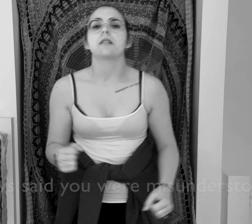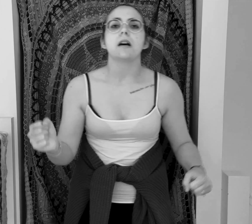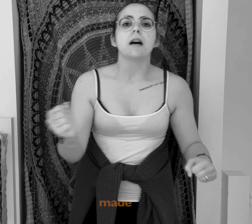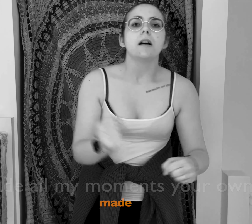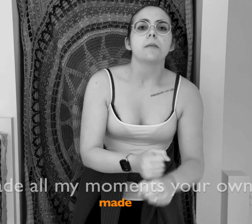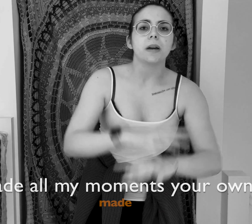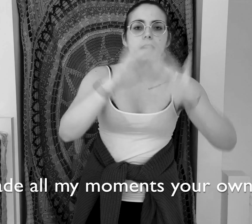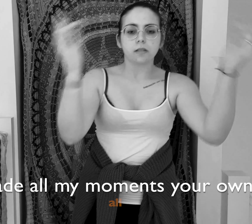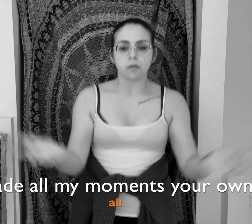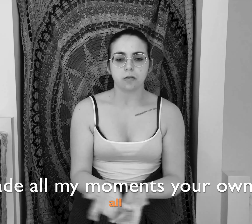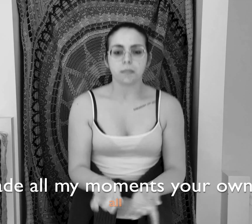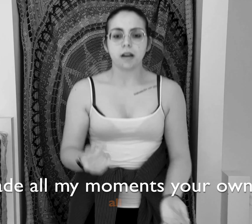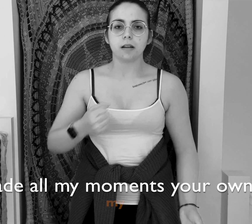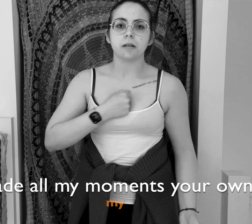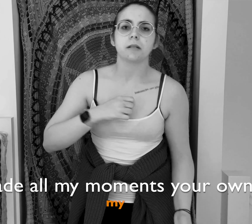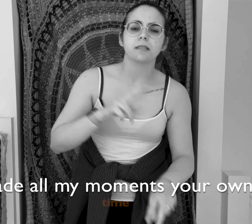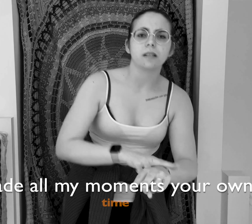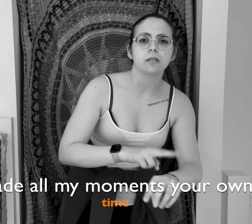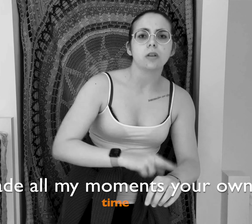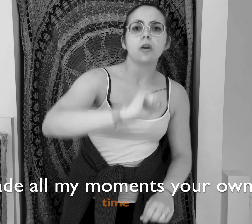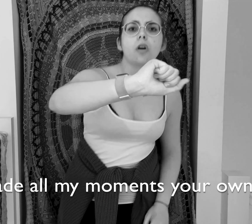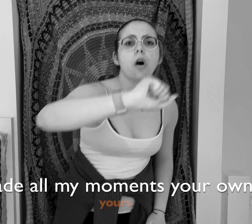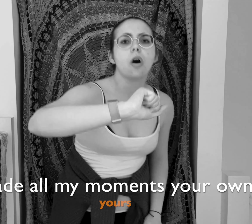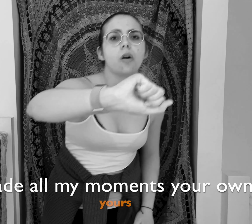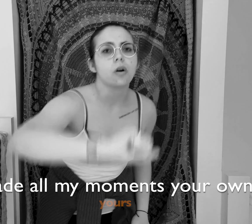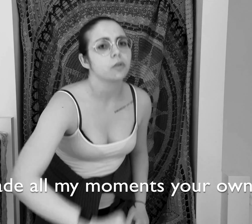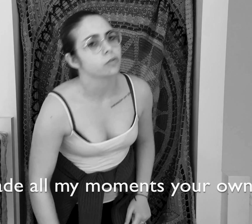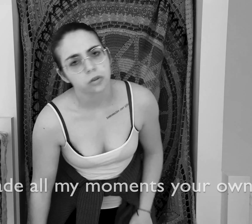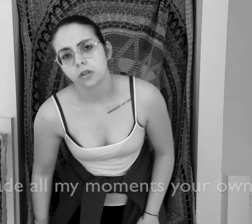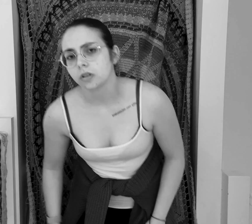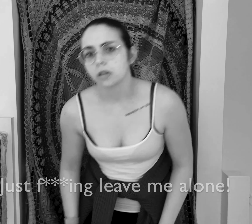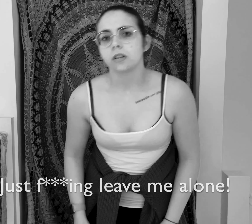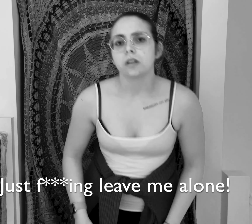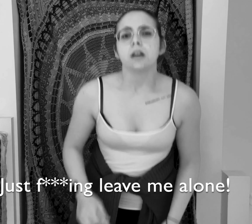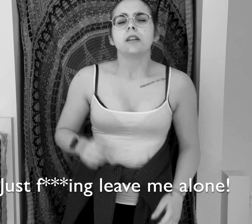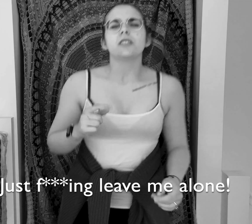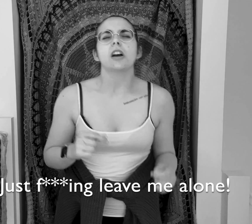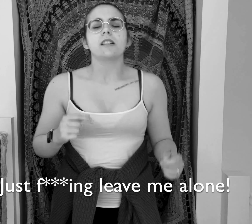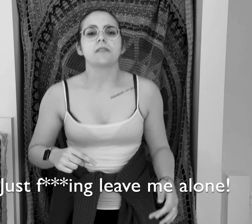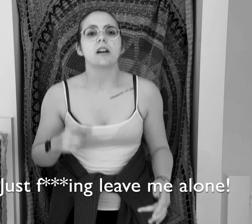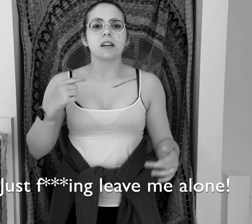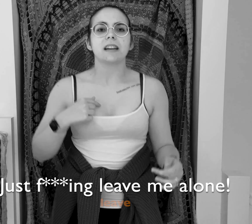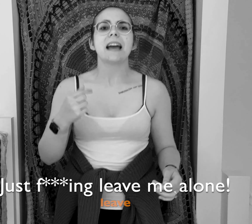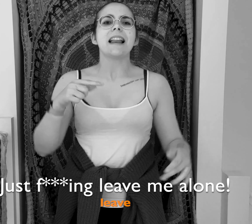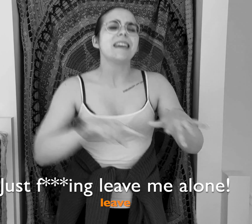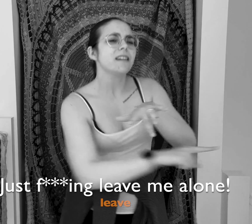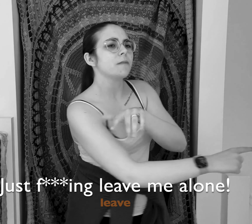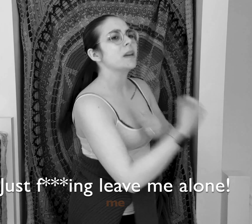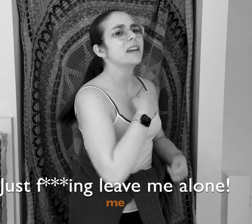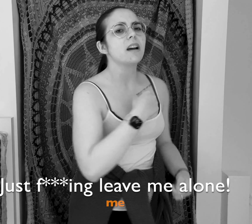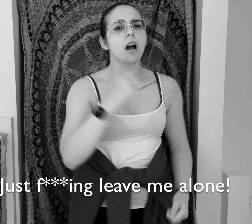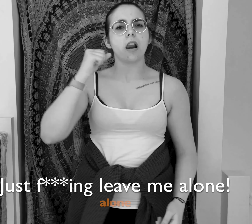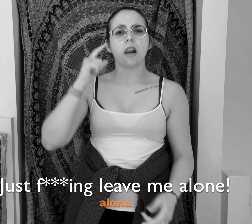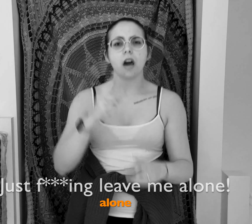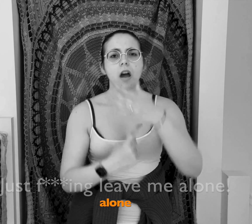Made all my moments your own Just fucking leave me alone